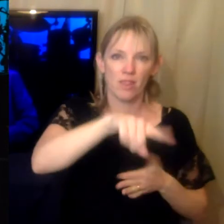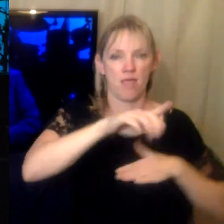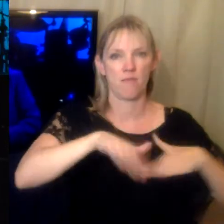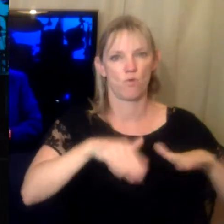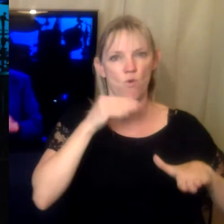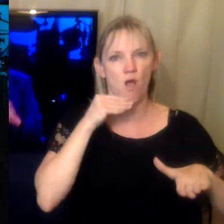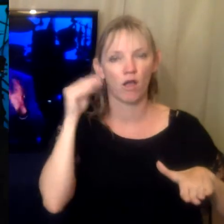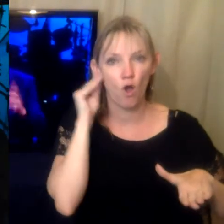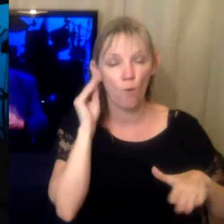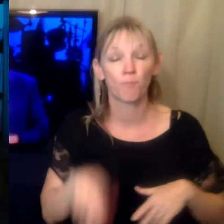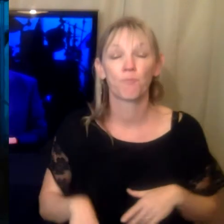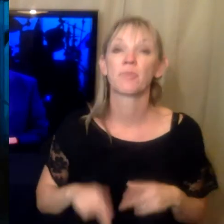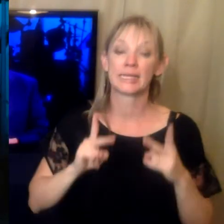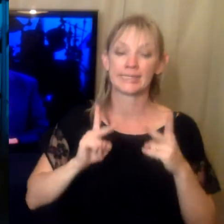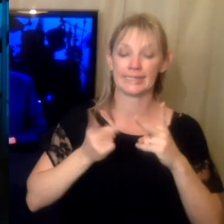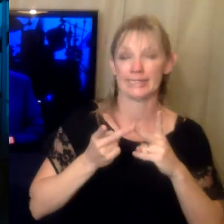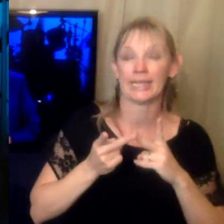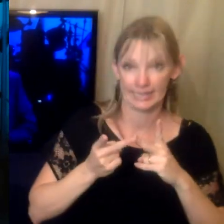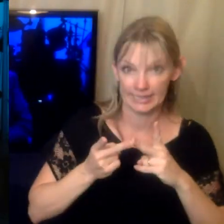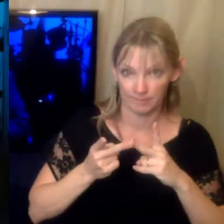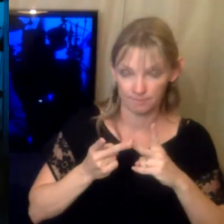walk home. Second guidepost,